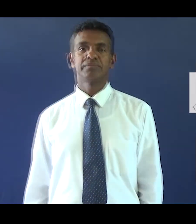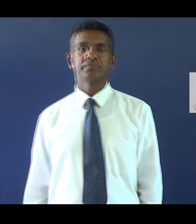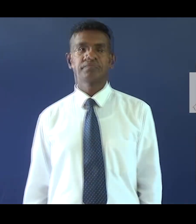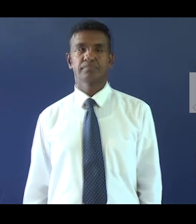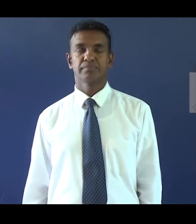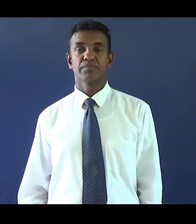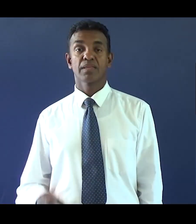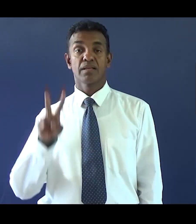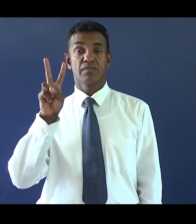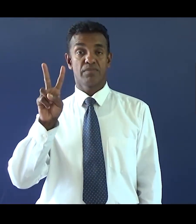Health.